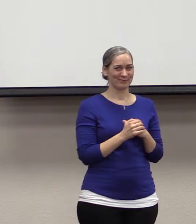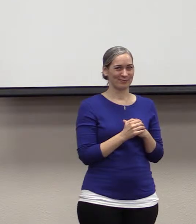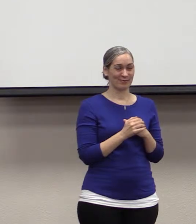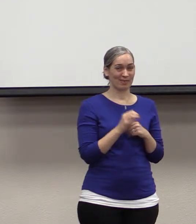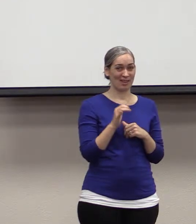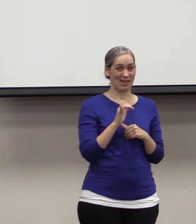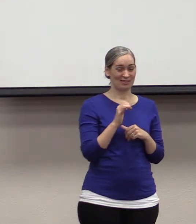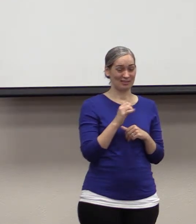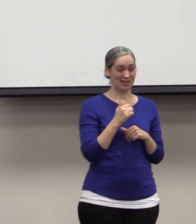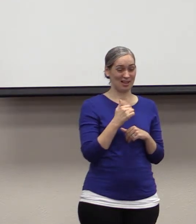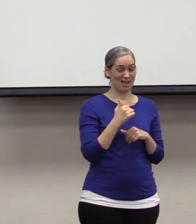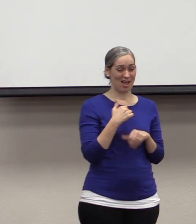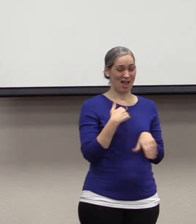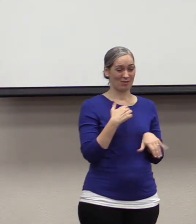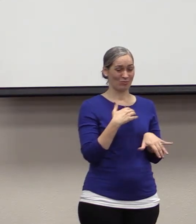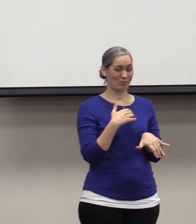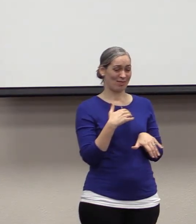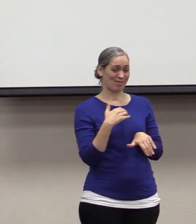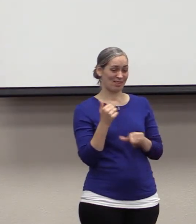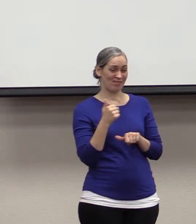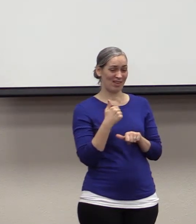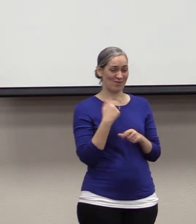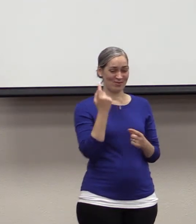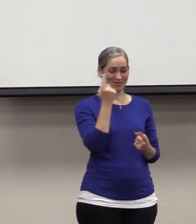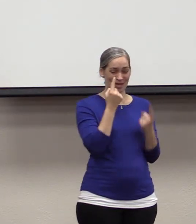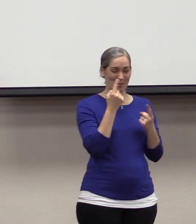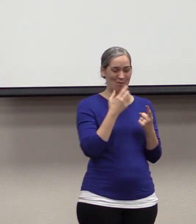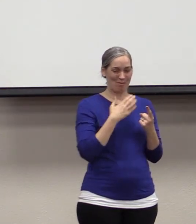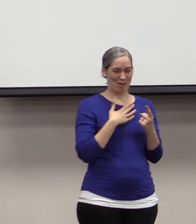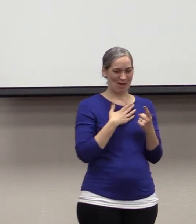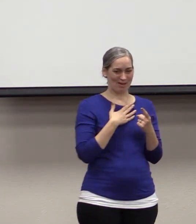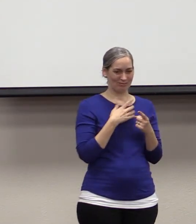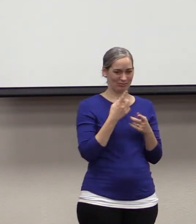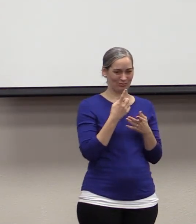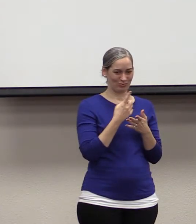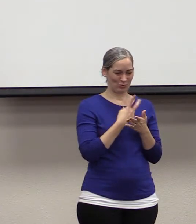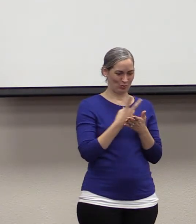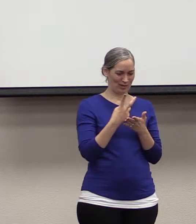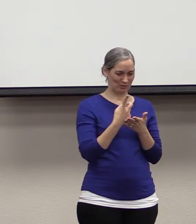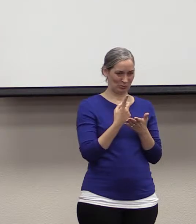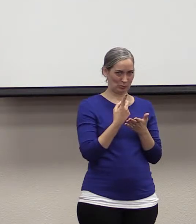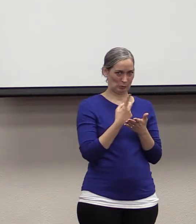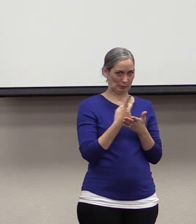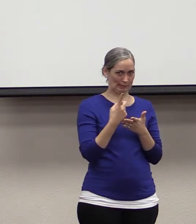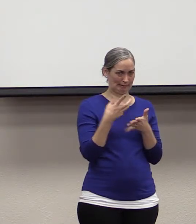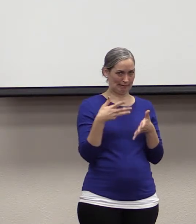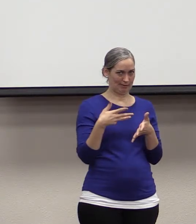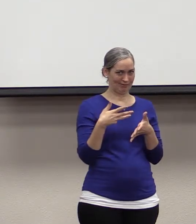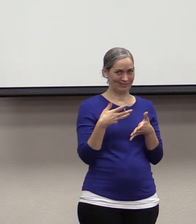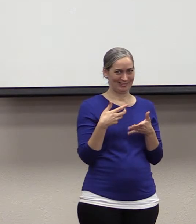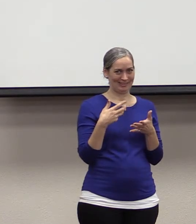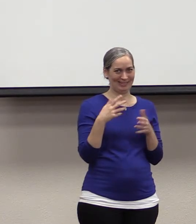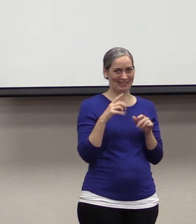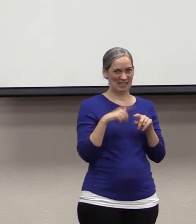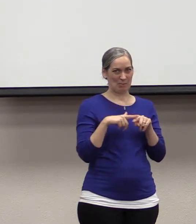As I was leaving here and pondering my 2 weeks left, maybe 1 week left, I don't know how gracious my teachers will be,